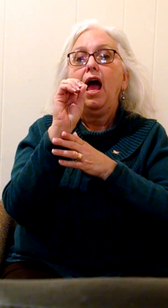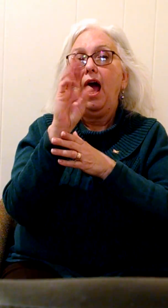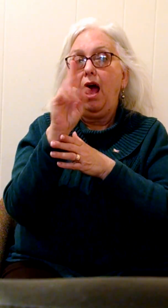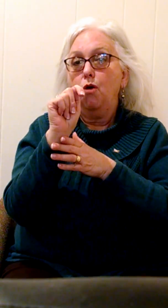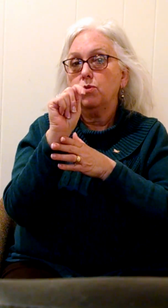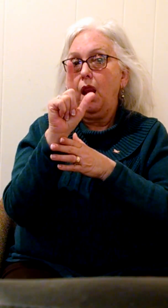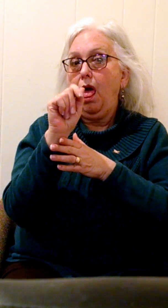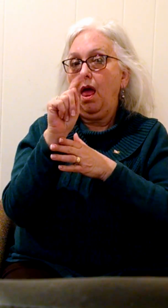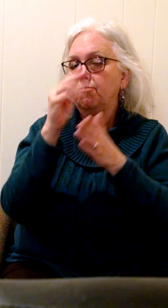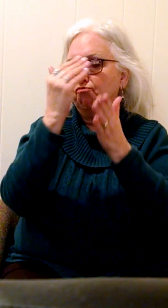requirements.